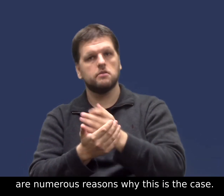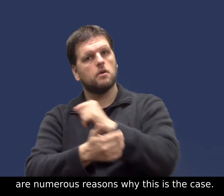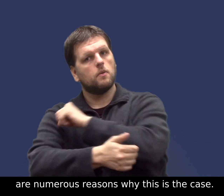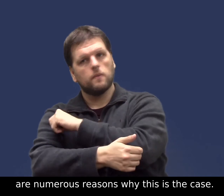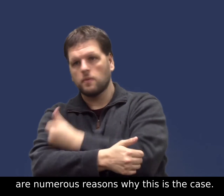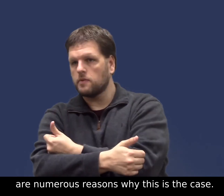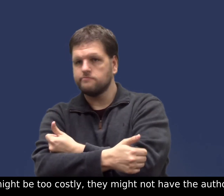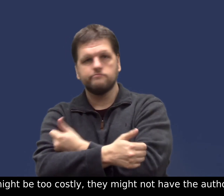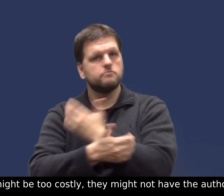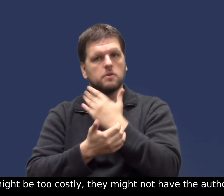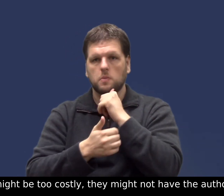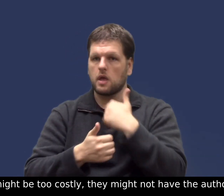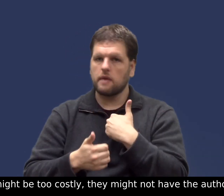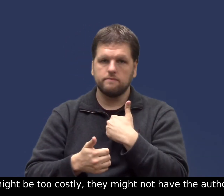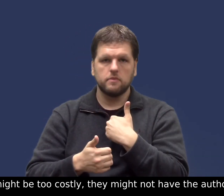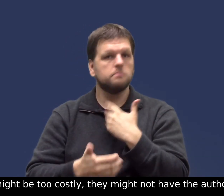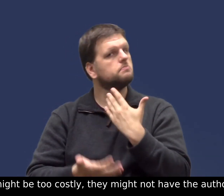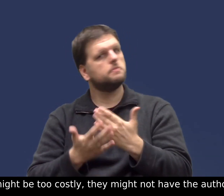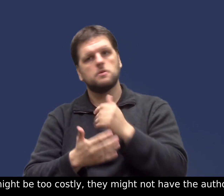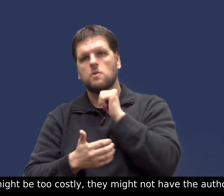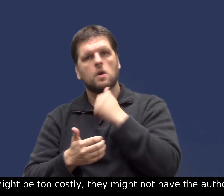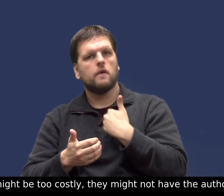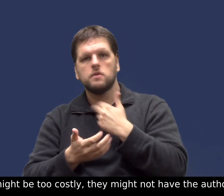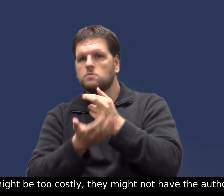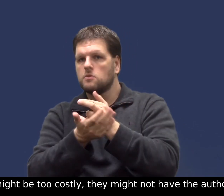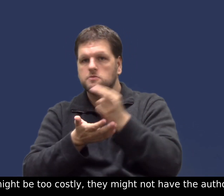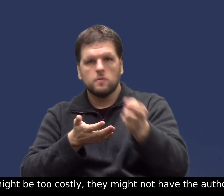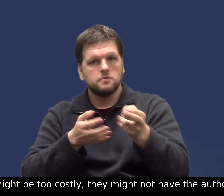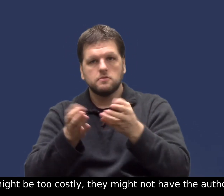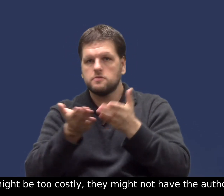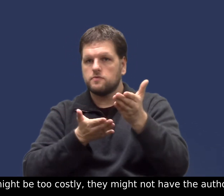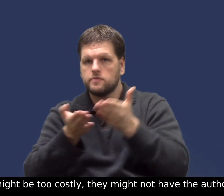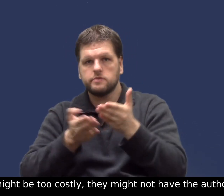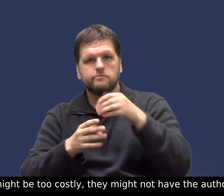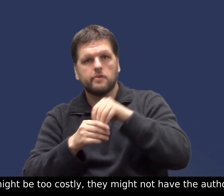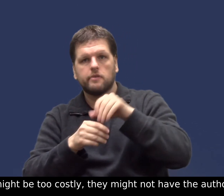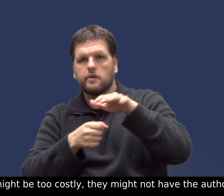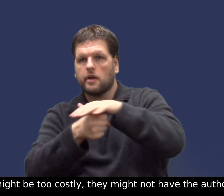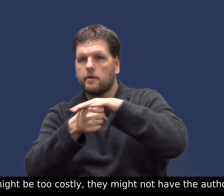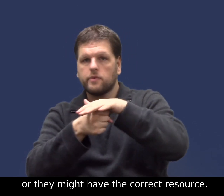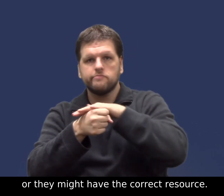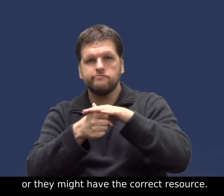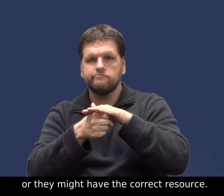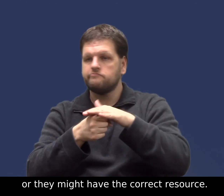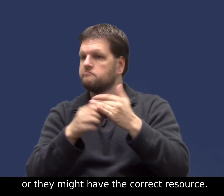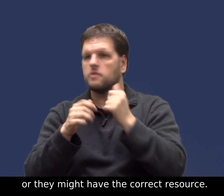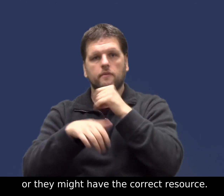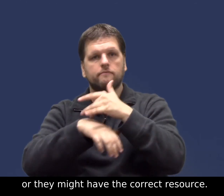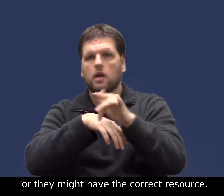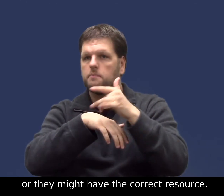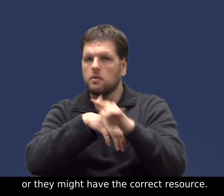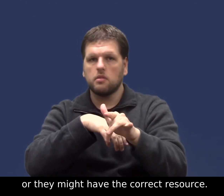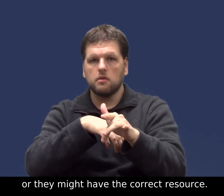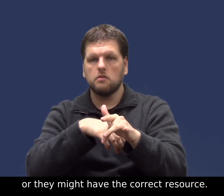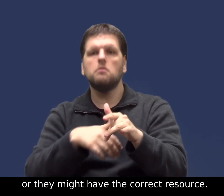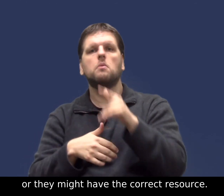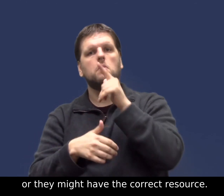case. It might be too costly, they might not have the authority, or they might not have the correct